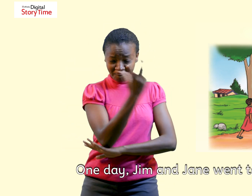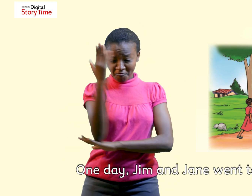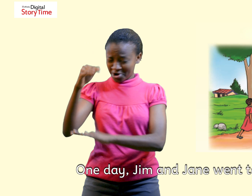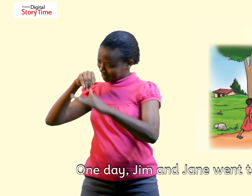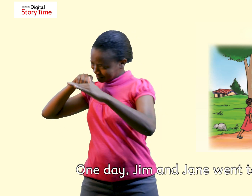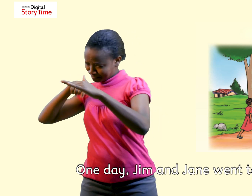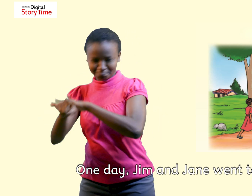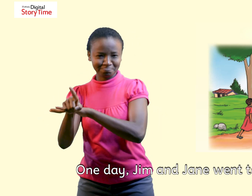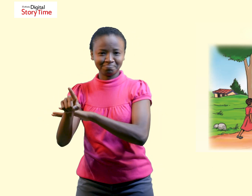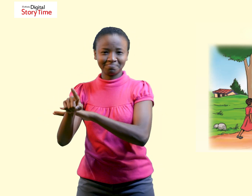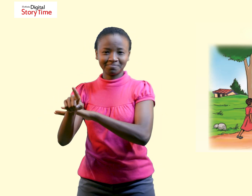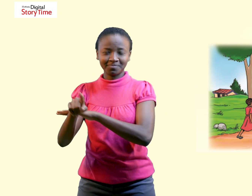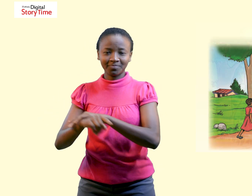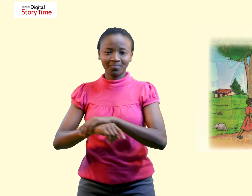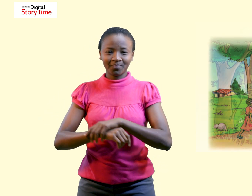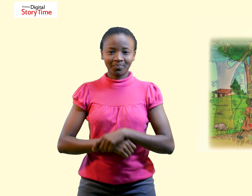the forest.